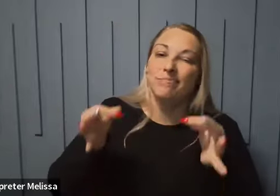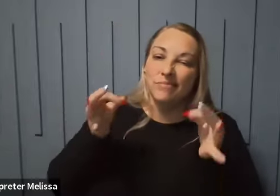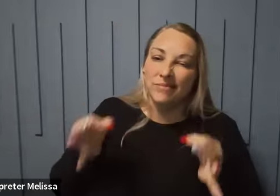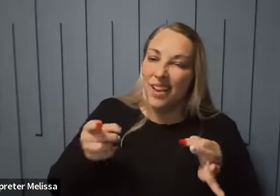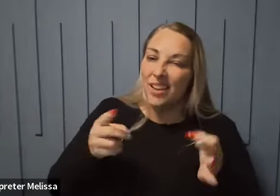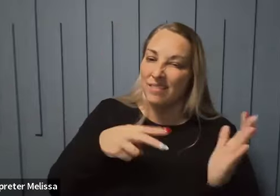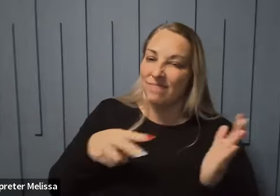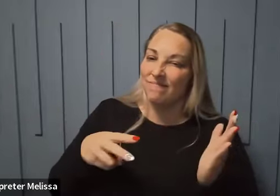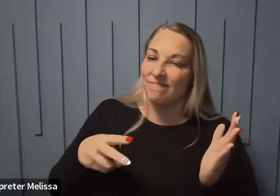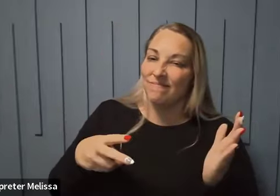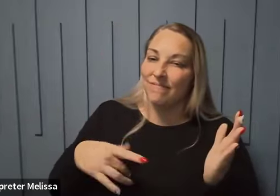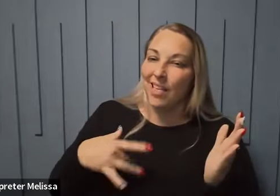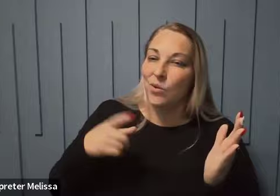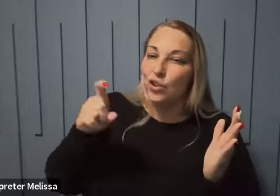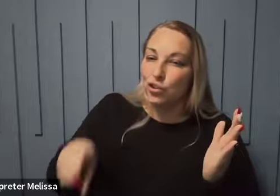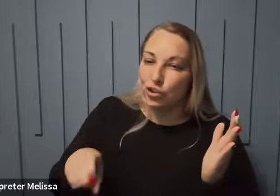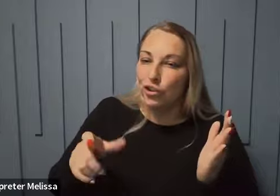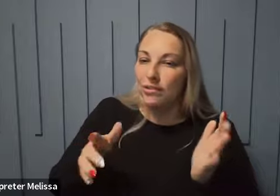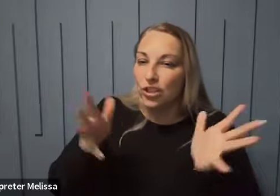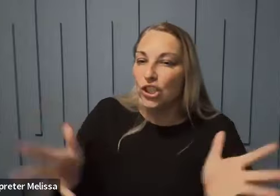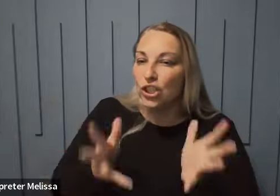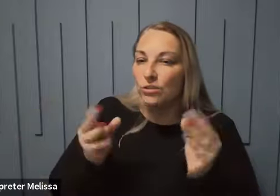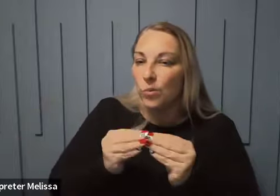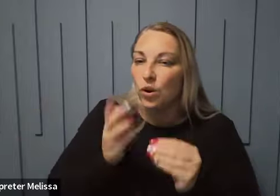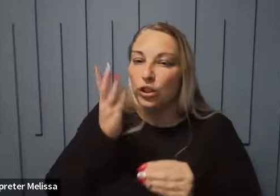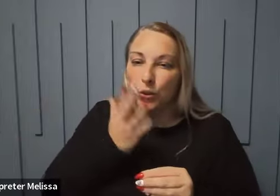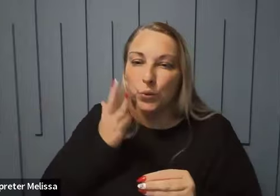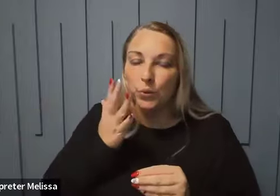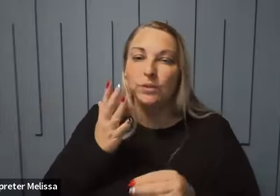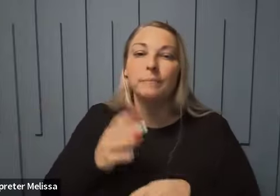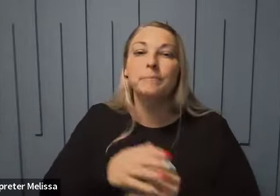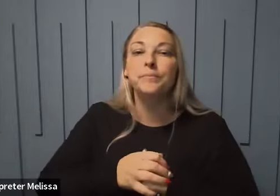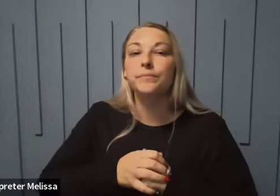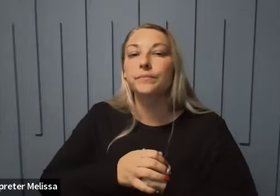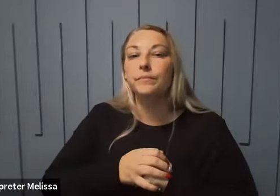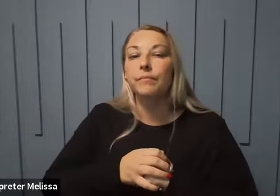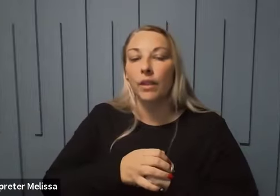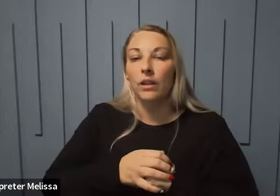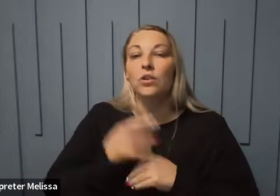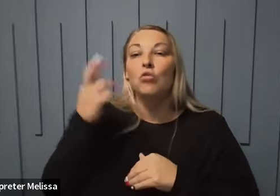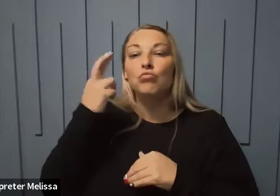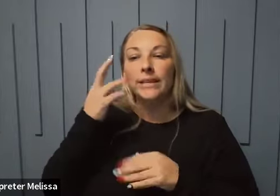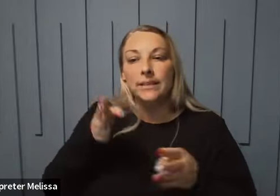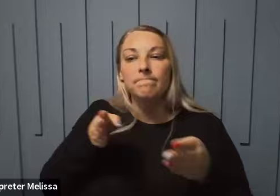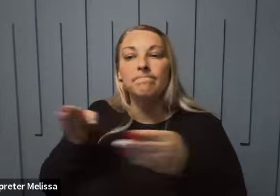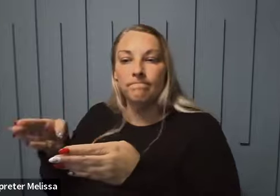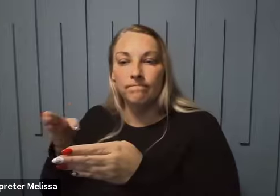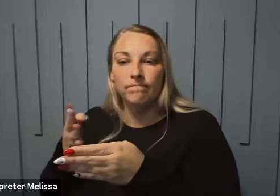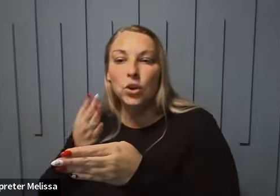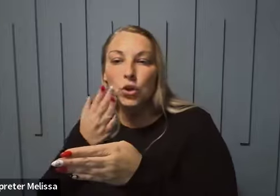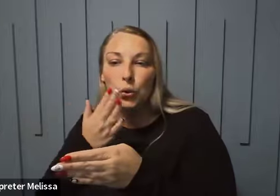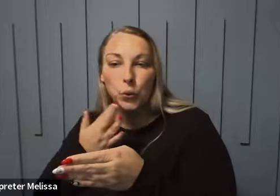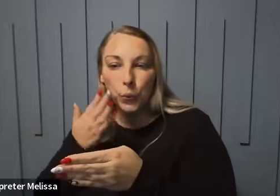the other, because we're going to run on time because I talk too much. But we went with cued speech primarily because you can use it